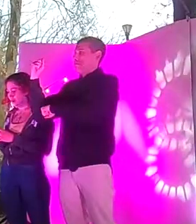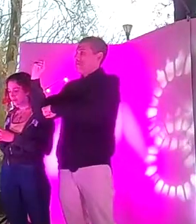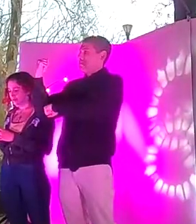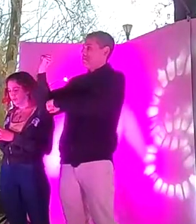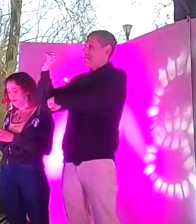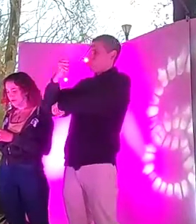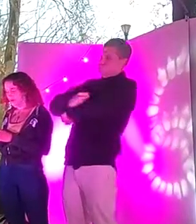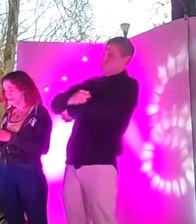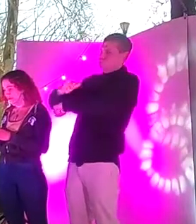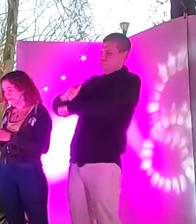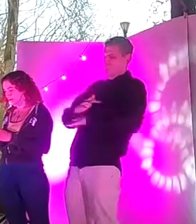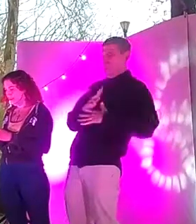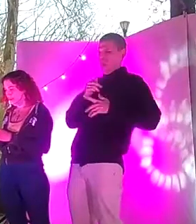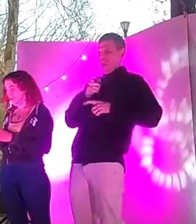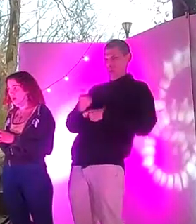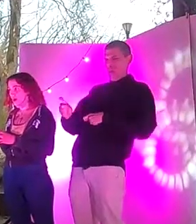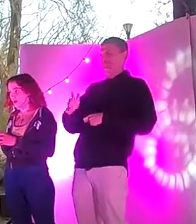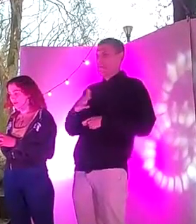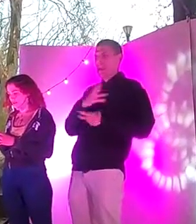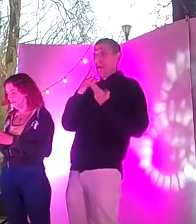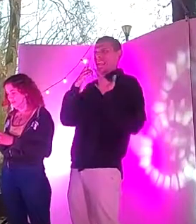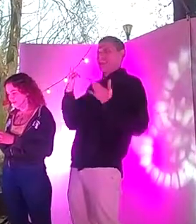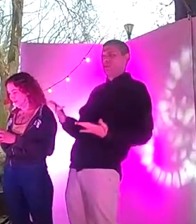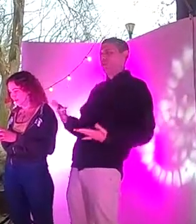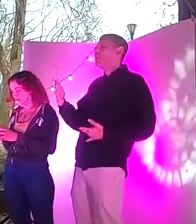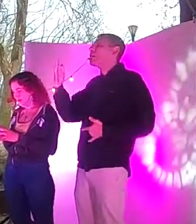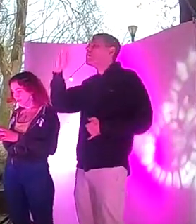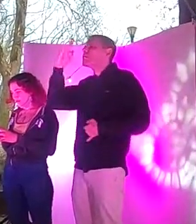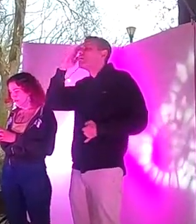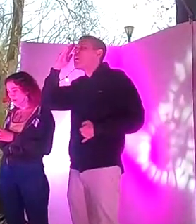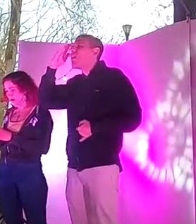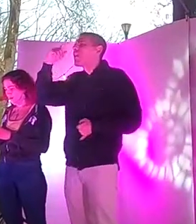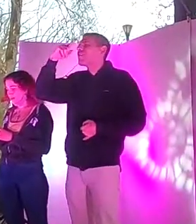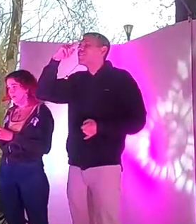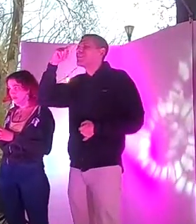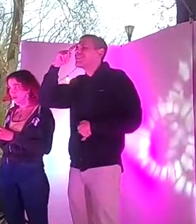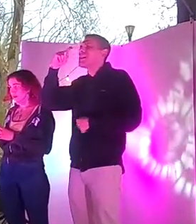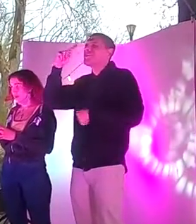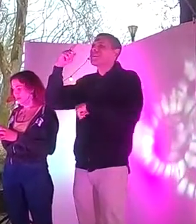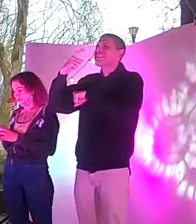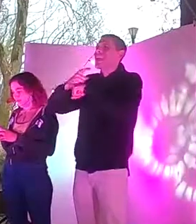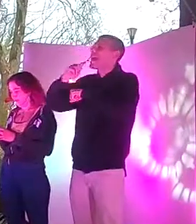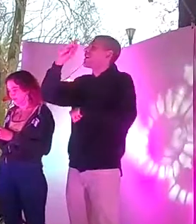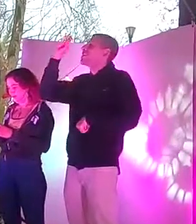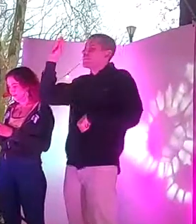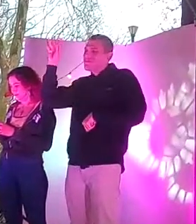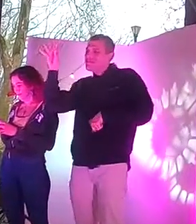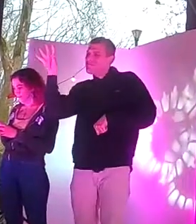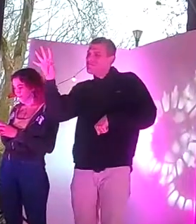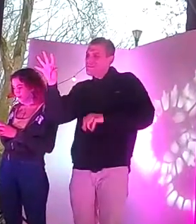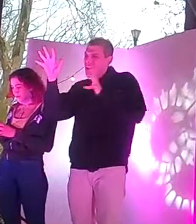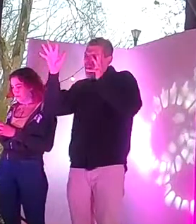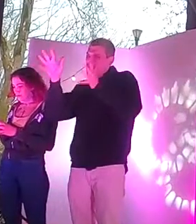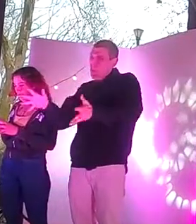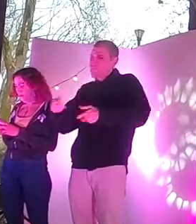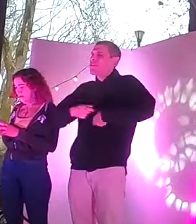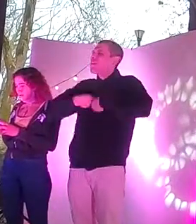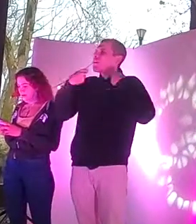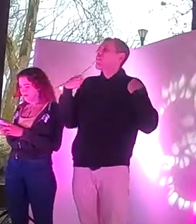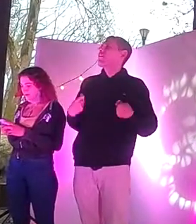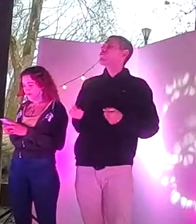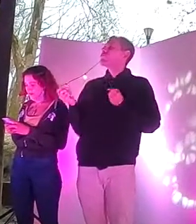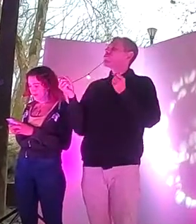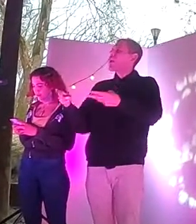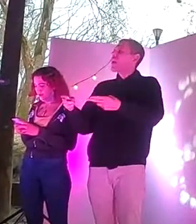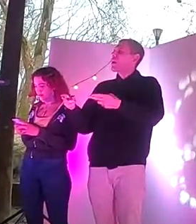always tossed to the ground like a heavy jacket on a hot, sunny day, forgotten and eventually hopelessly lost in the rain. My body